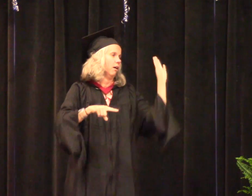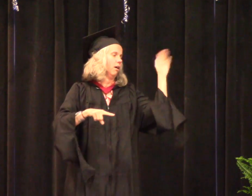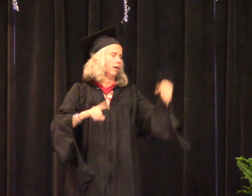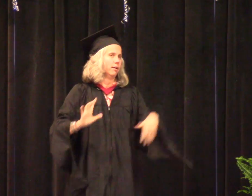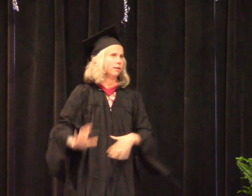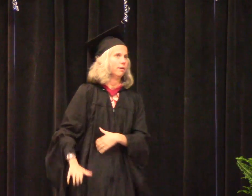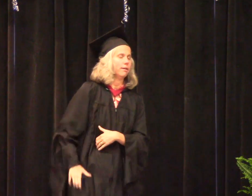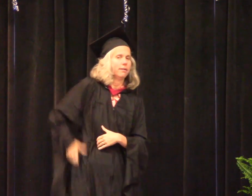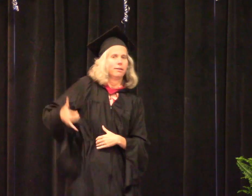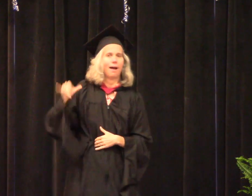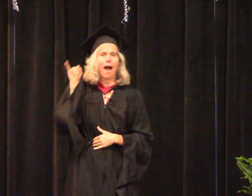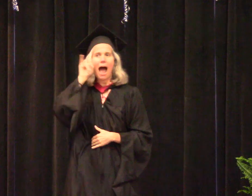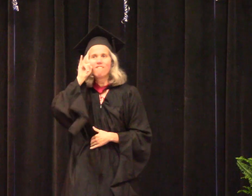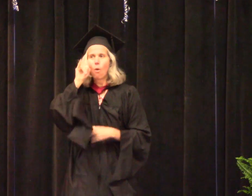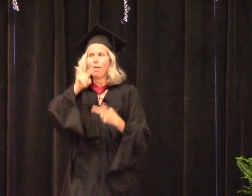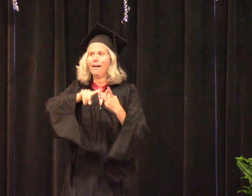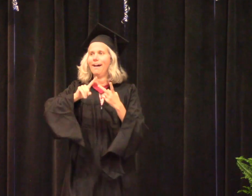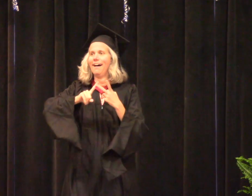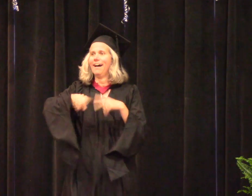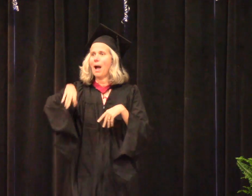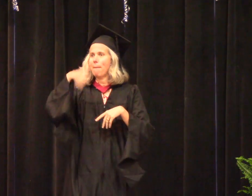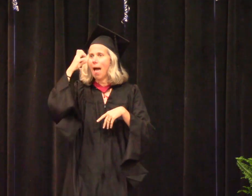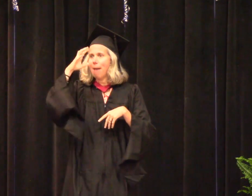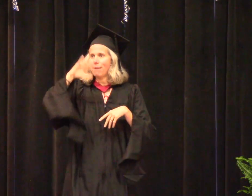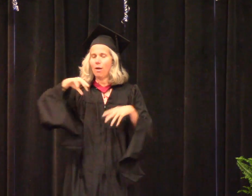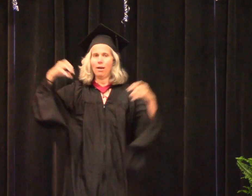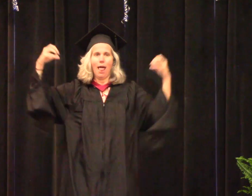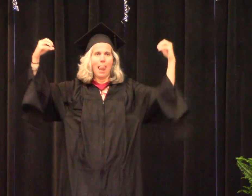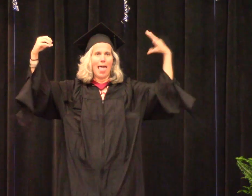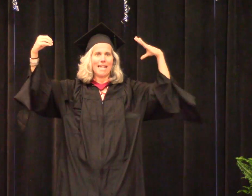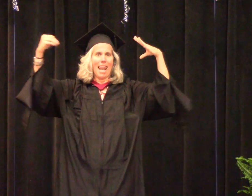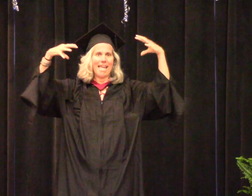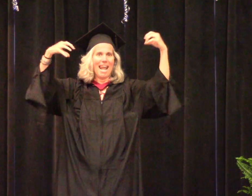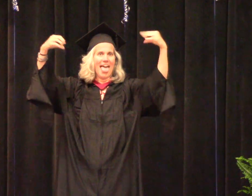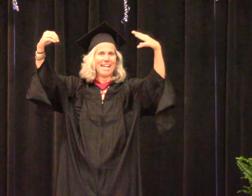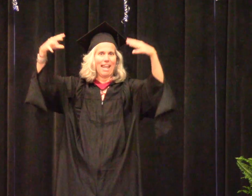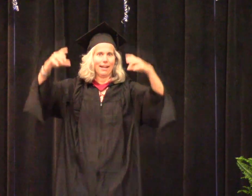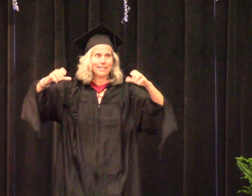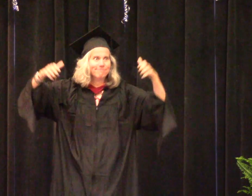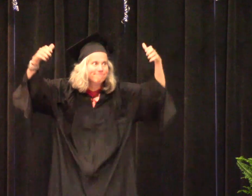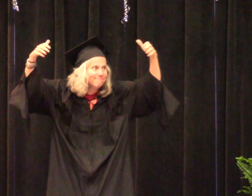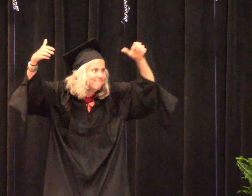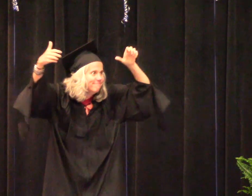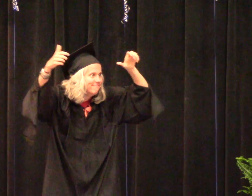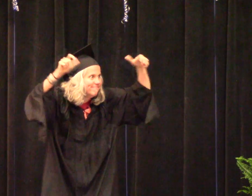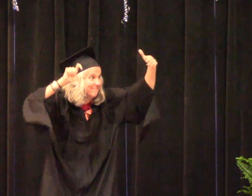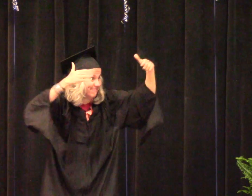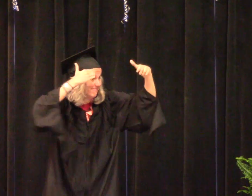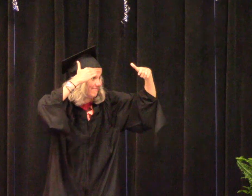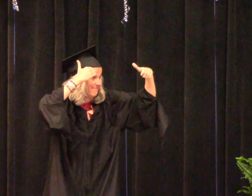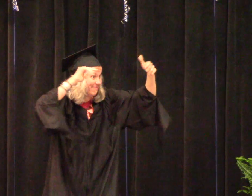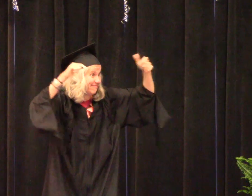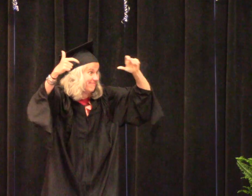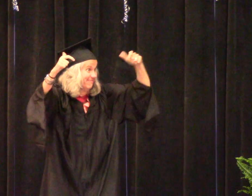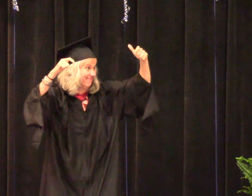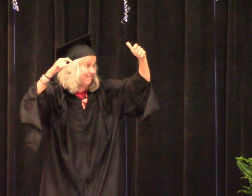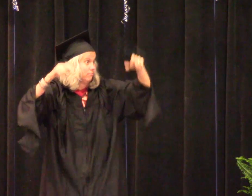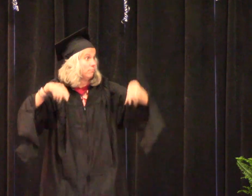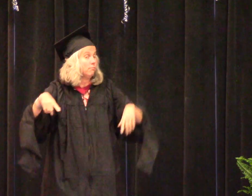However, the local deaf folks were much more used to the lack of electricity, and they all whipped out their